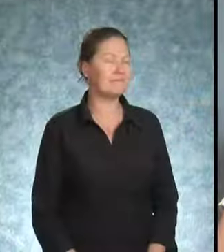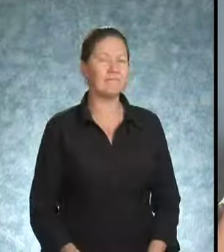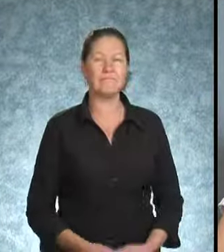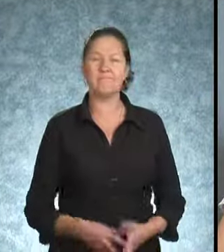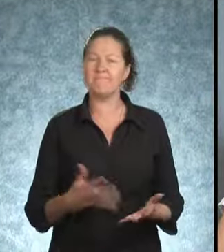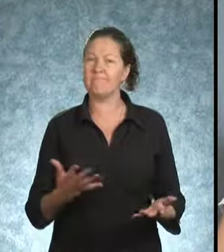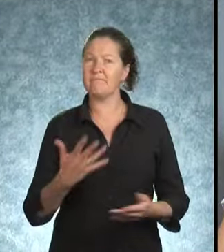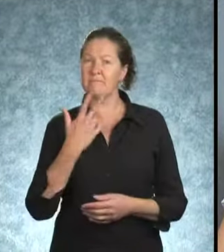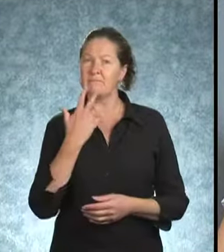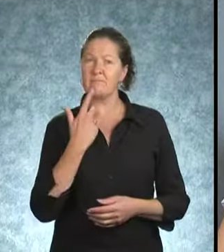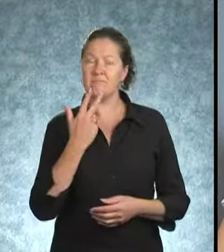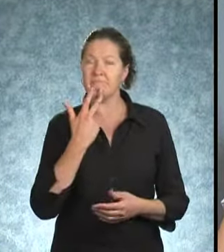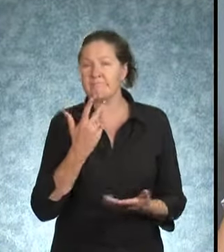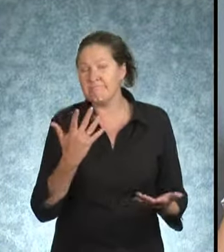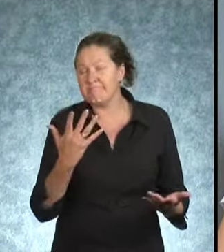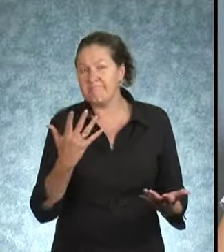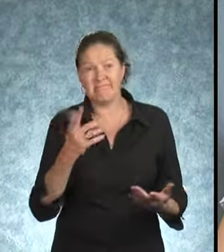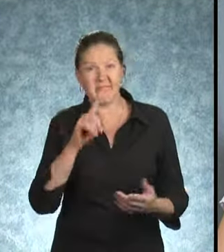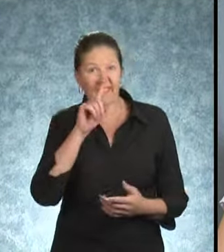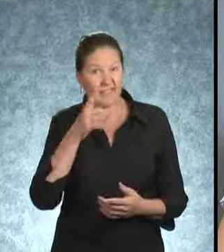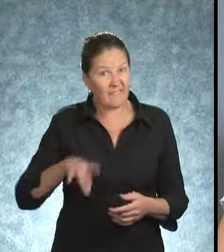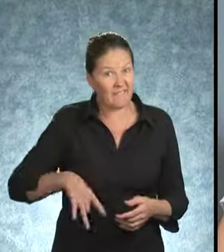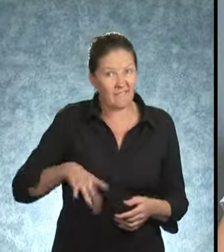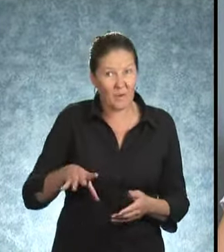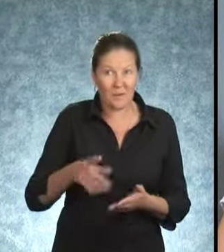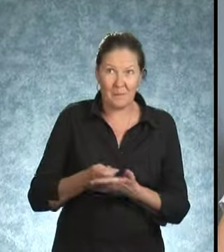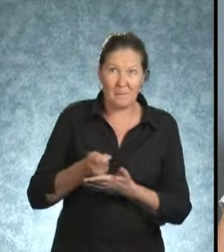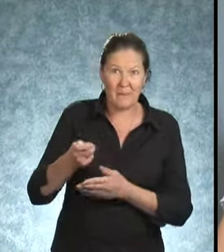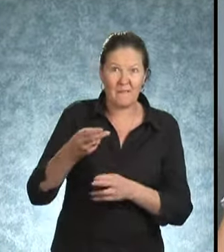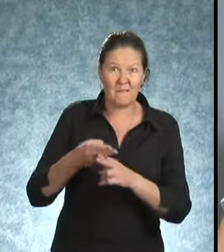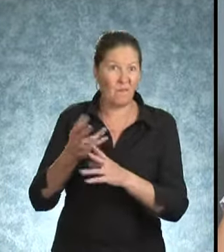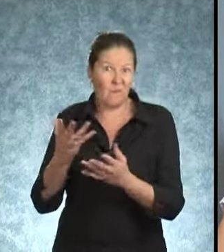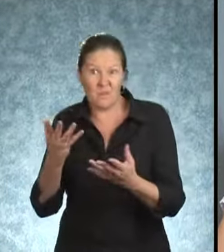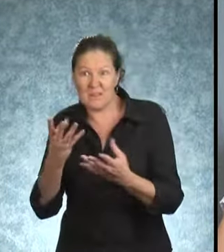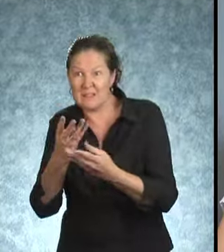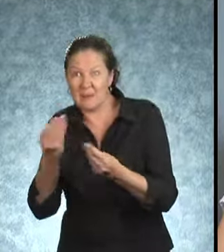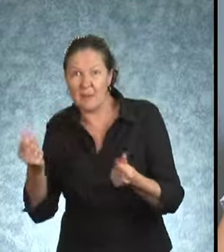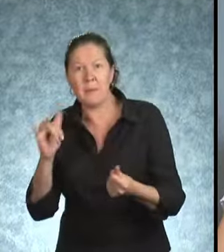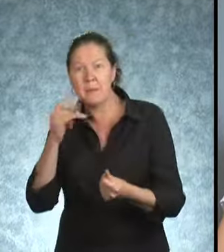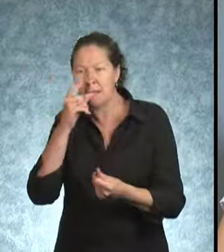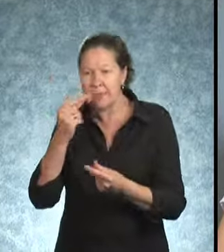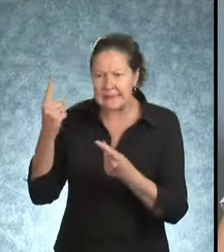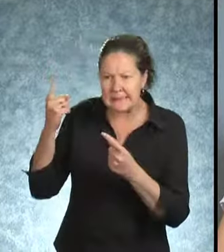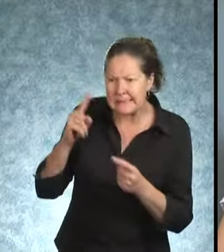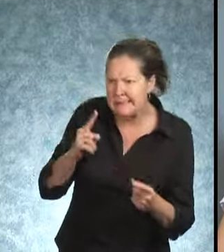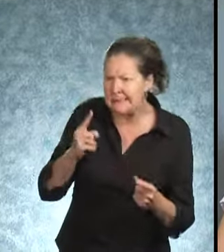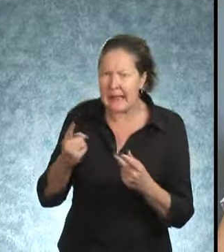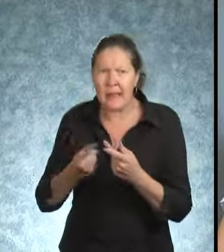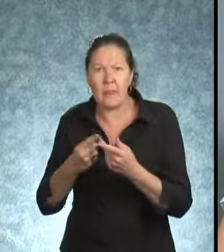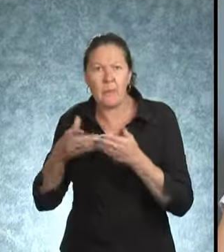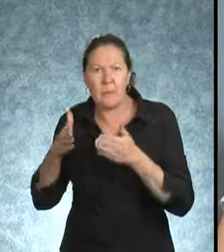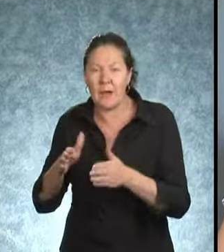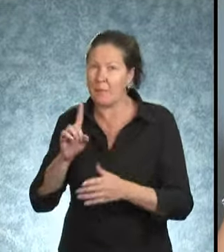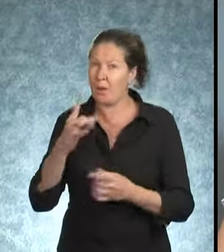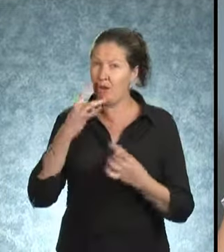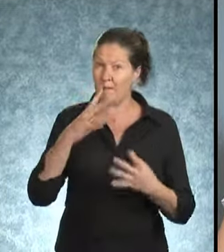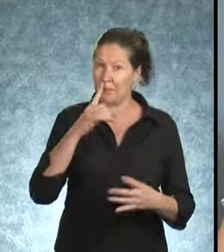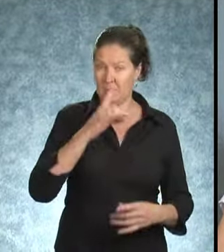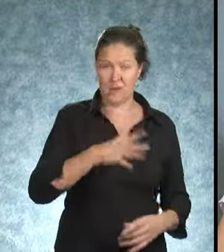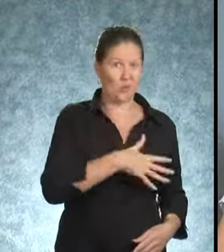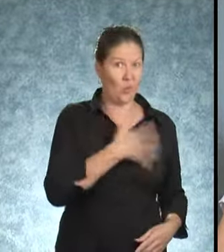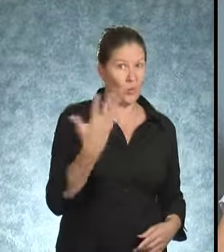If it's as simple as you just not being able to pay for it, then you might be able to work out something else. Often the problem is that people just don't want